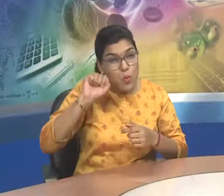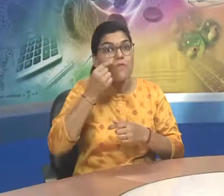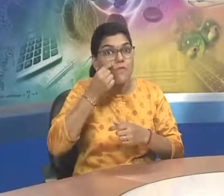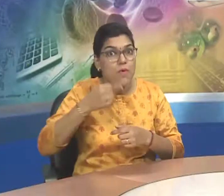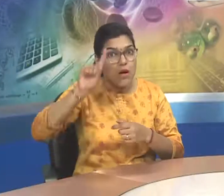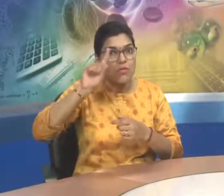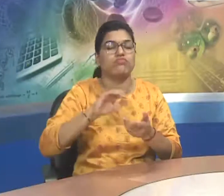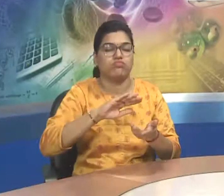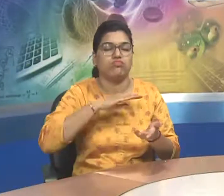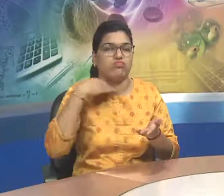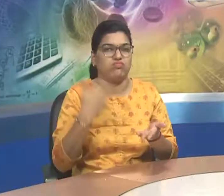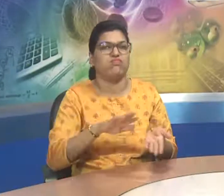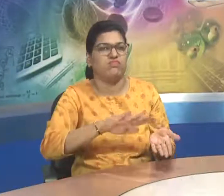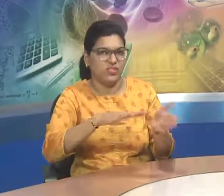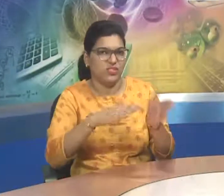His father is